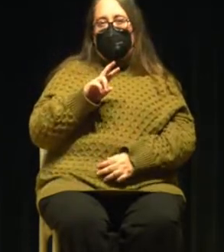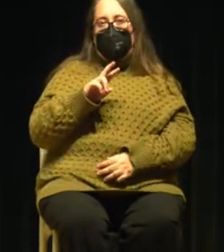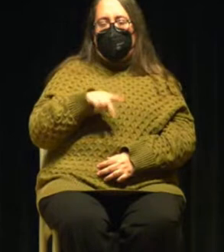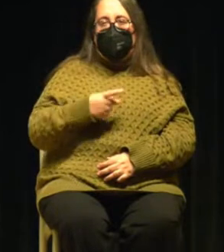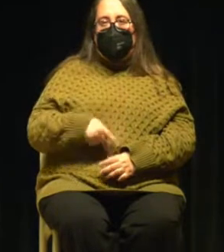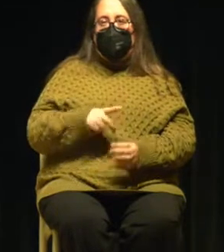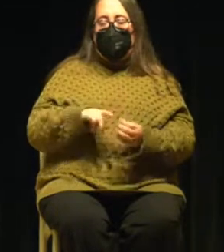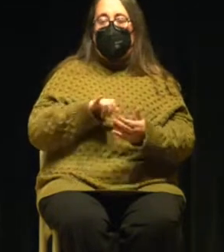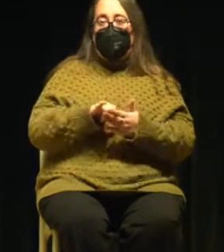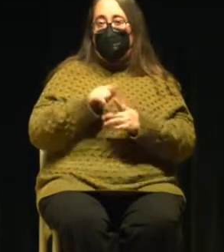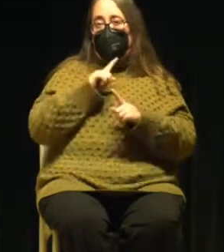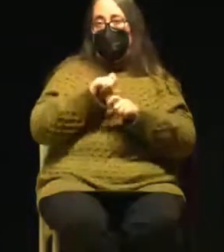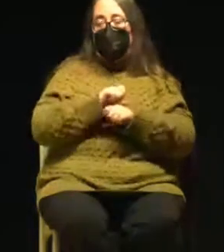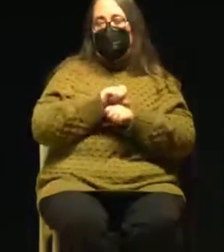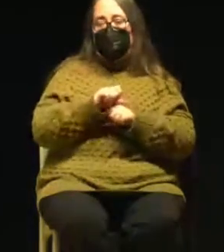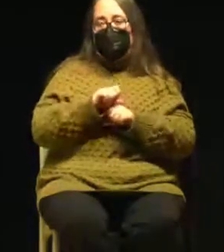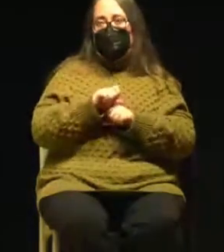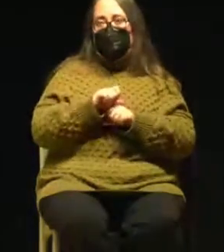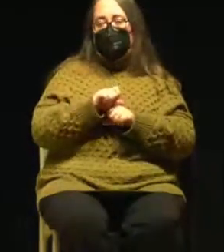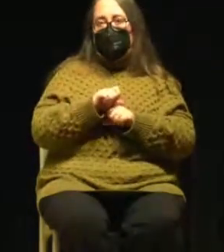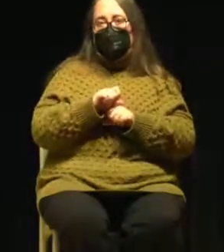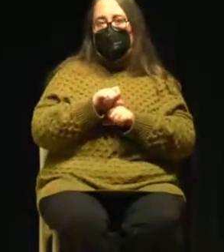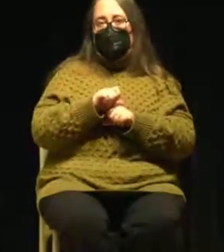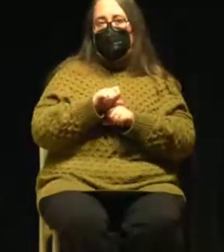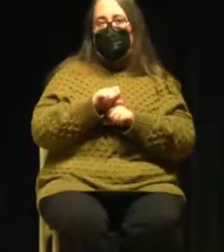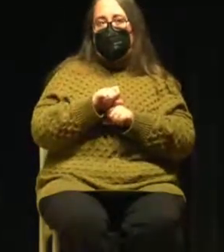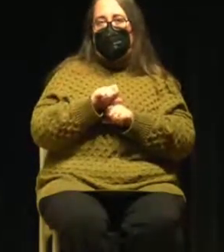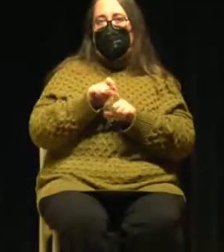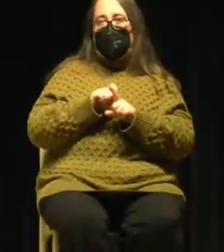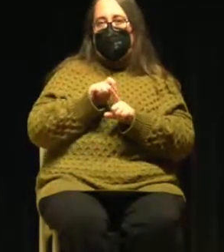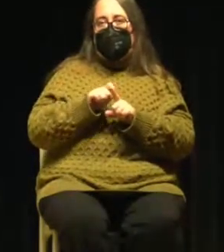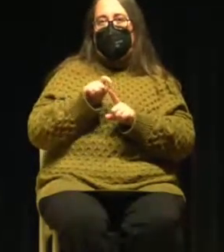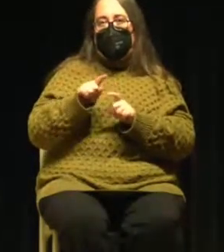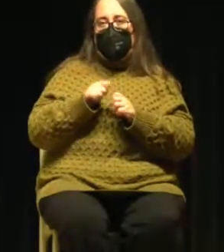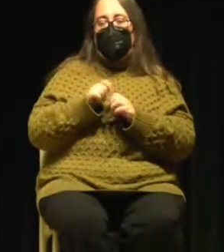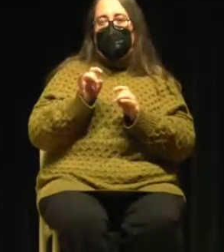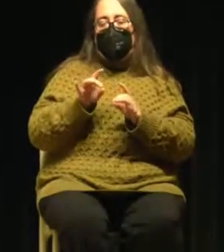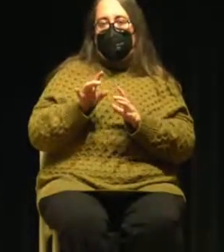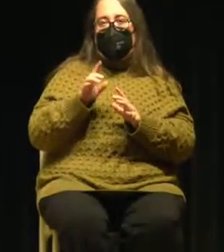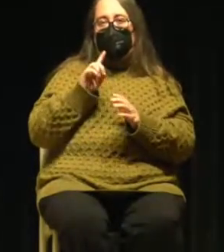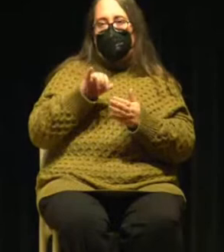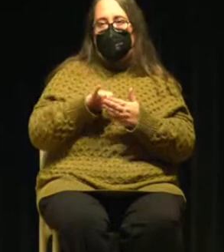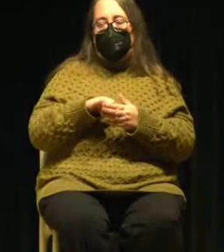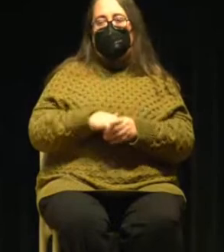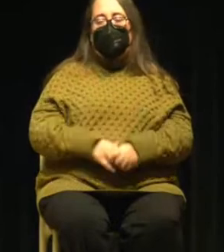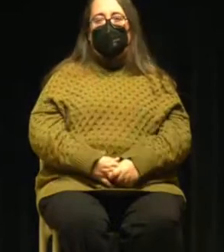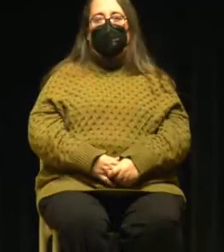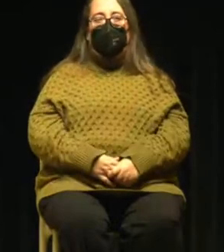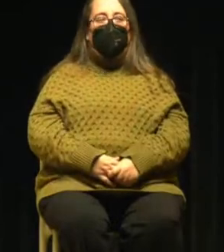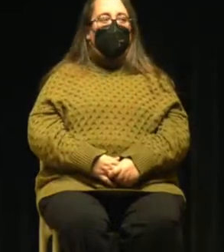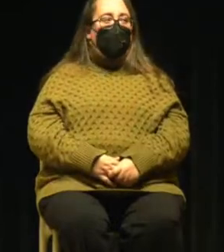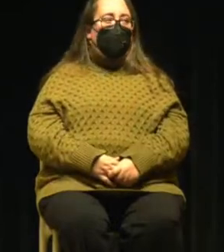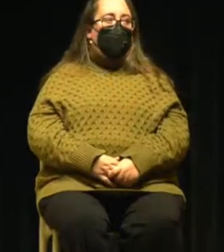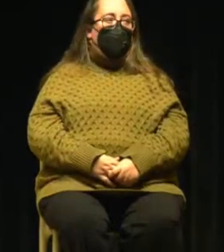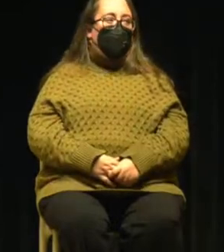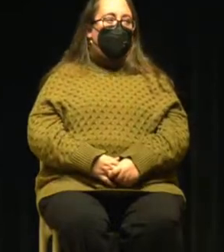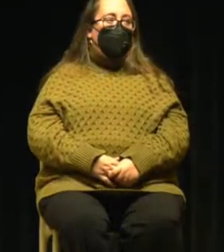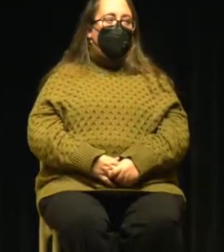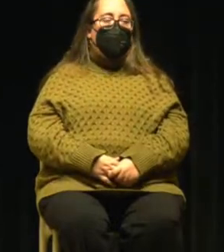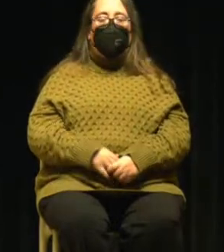things that they actually attack you with hate for that. it's just a whole world